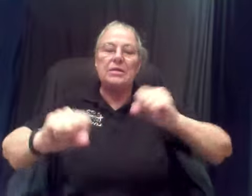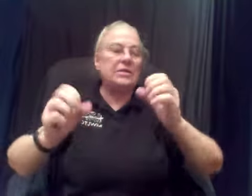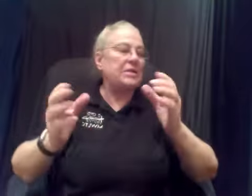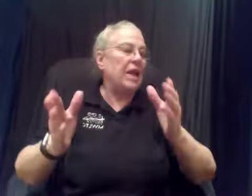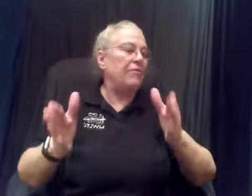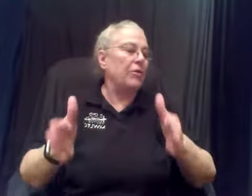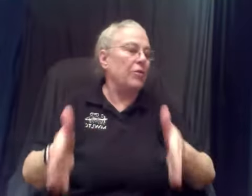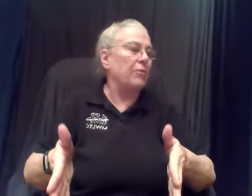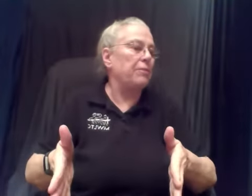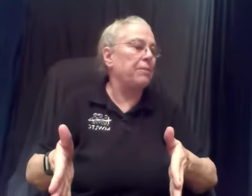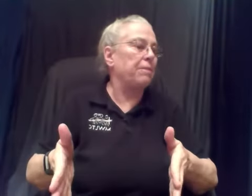Savior.